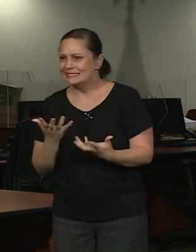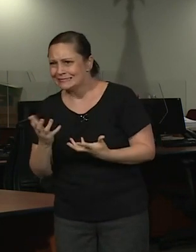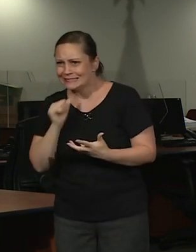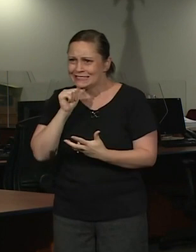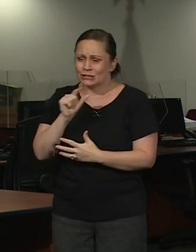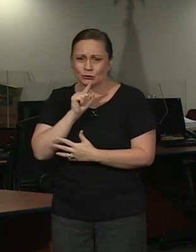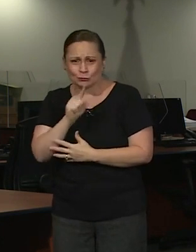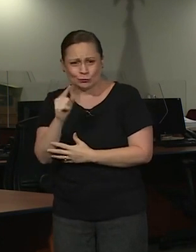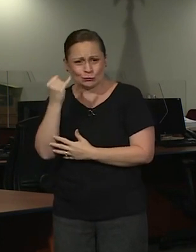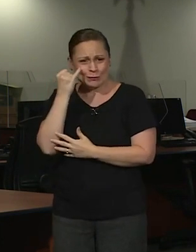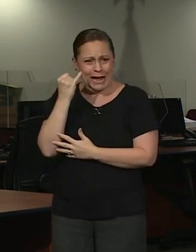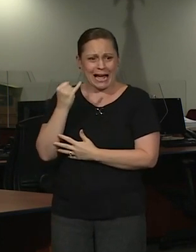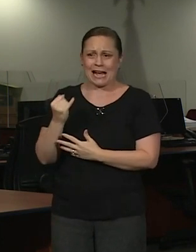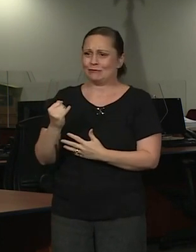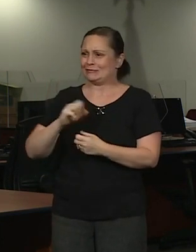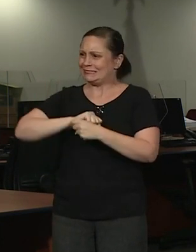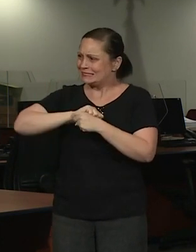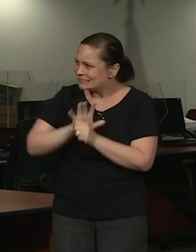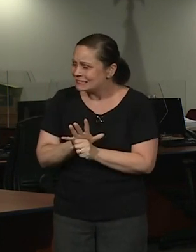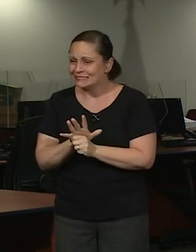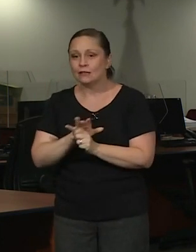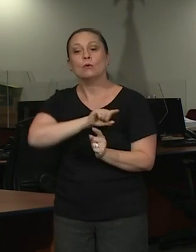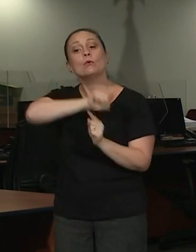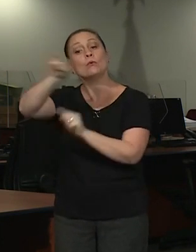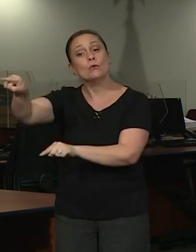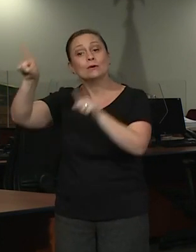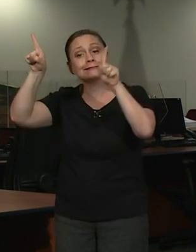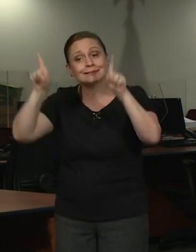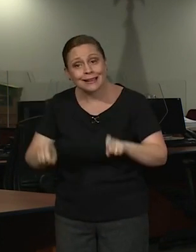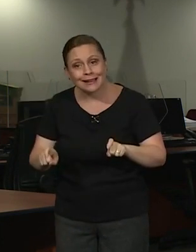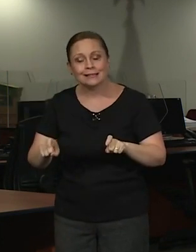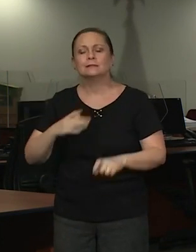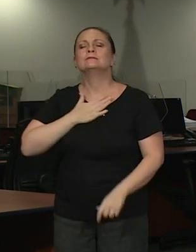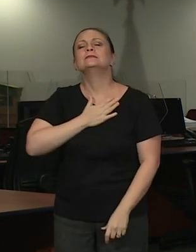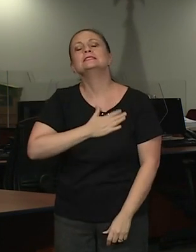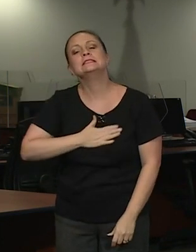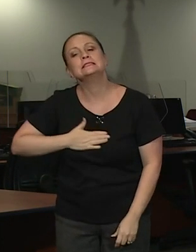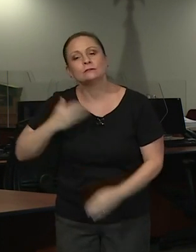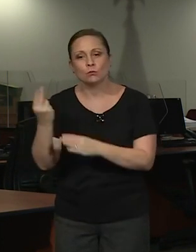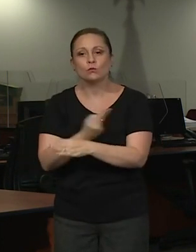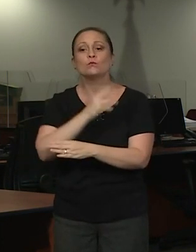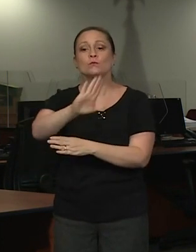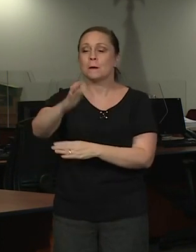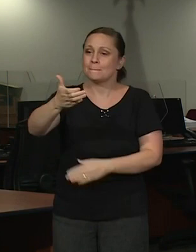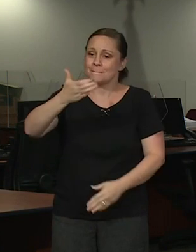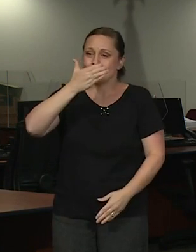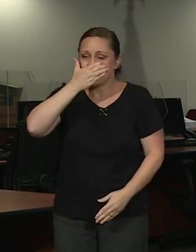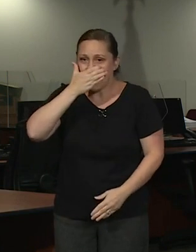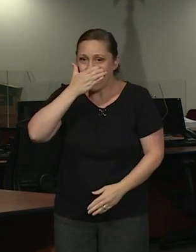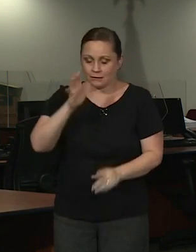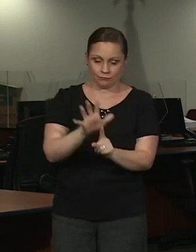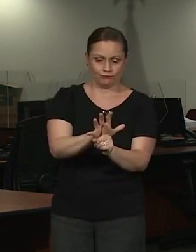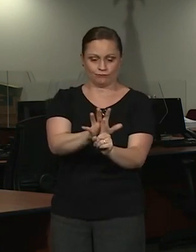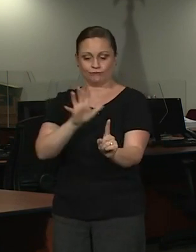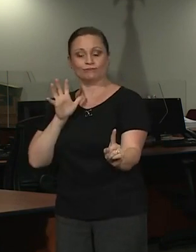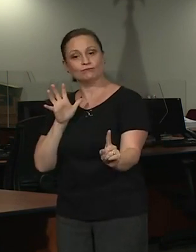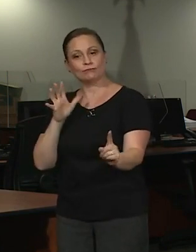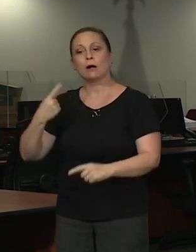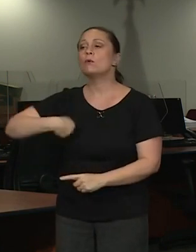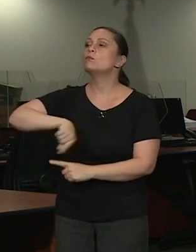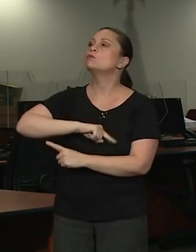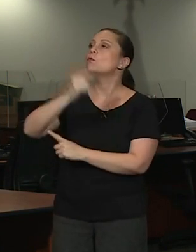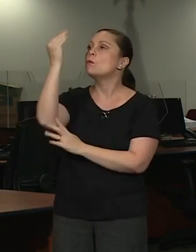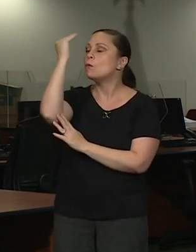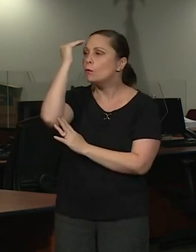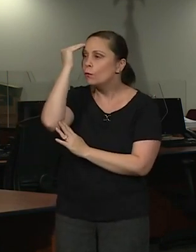have the virus, go get a test. But for goodness sakes, wear your mask. Keep that distance. And we know that the